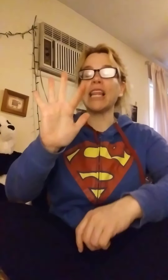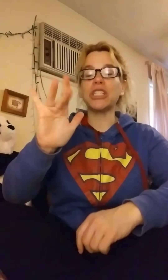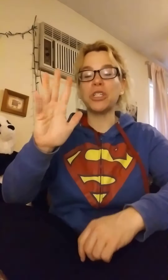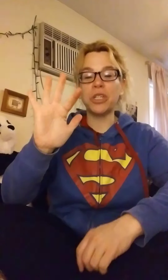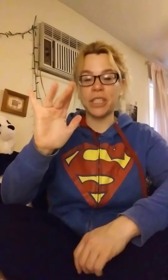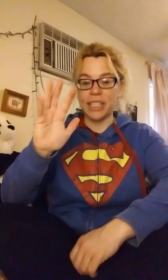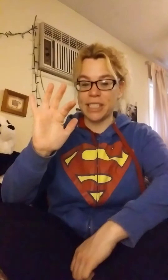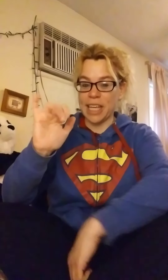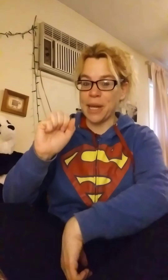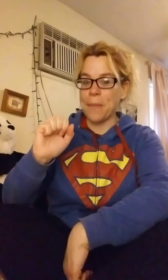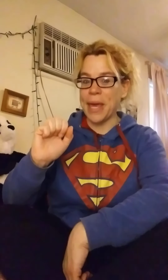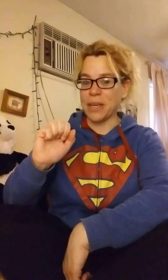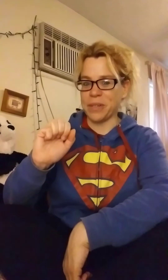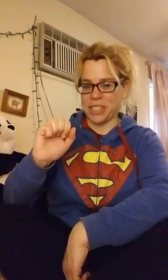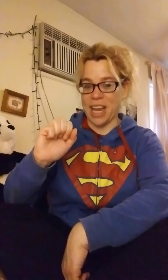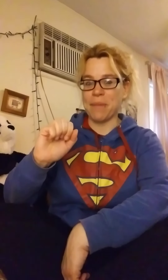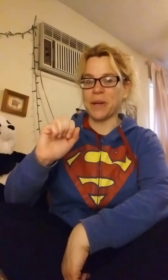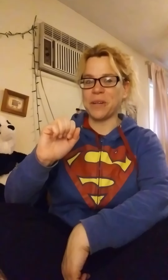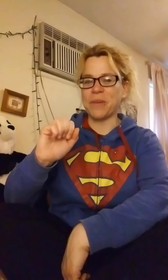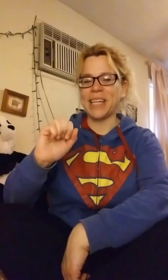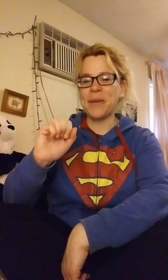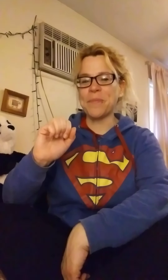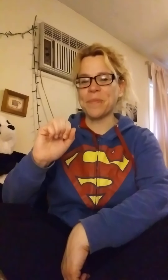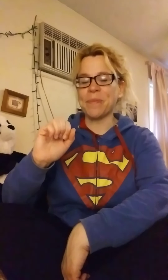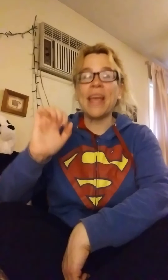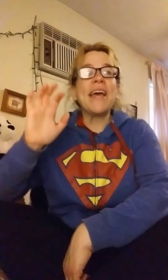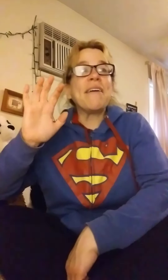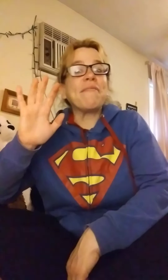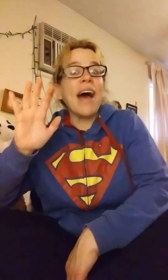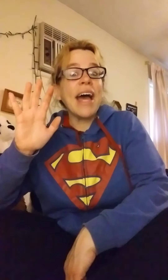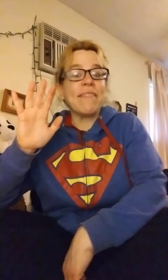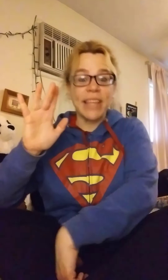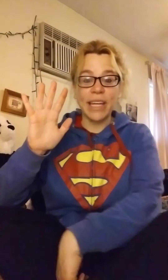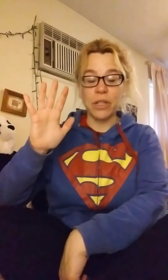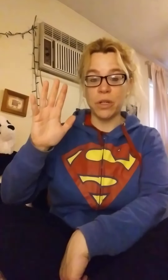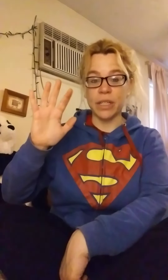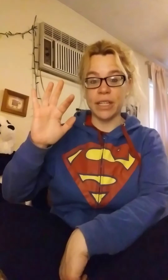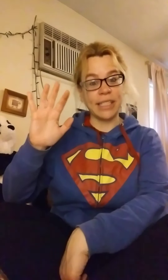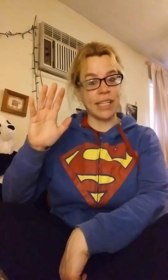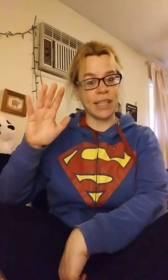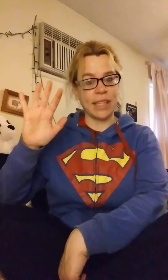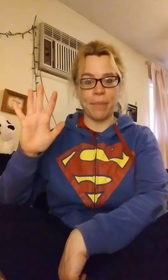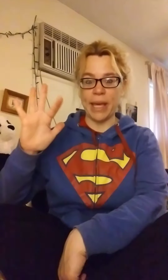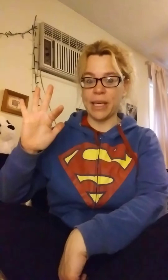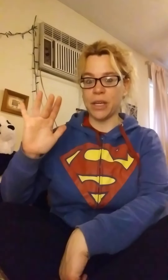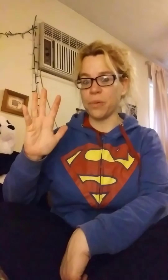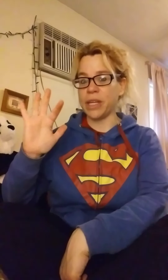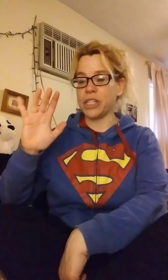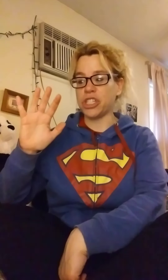little cookies in a bakery shop. Are you ready? 5 little cookies in the bakery